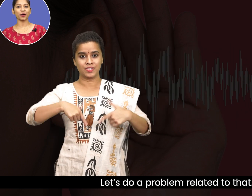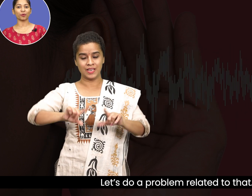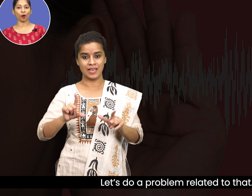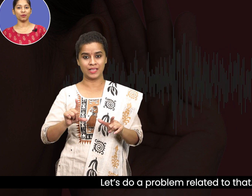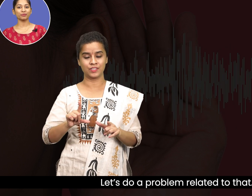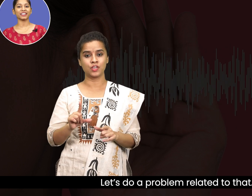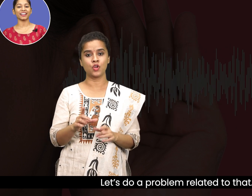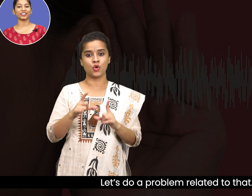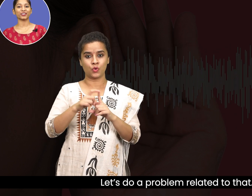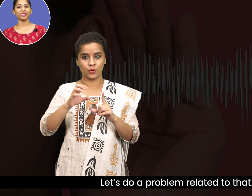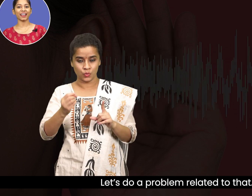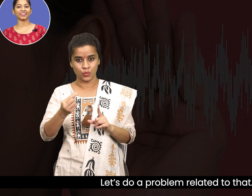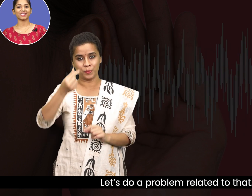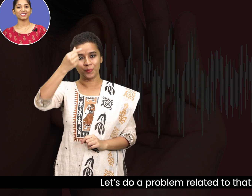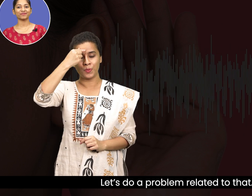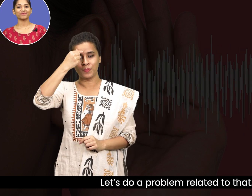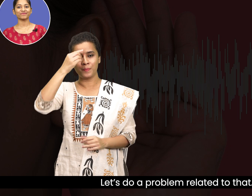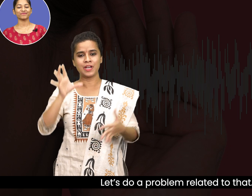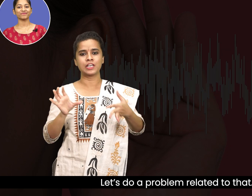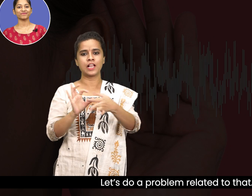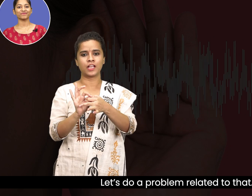Let's do a problem related to that.